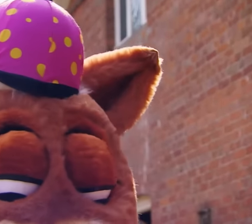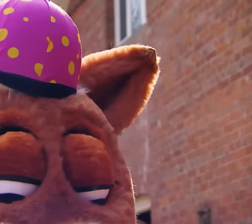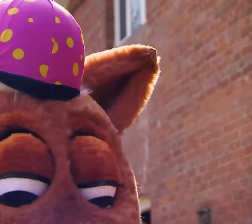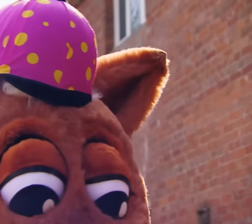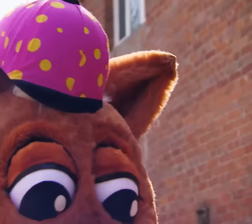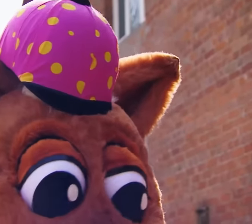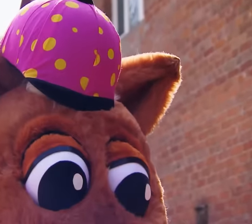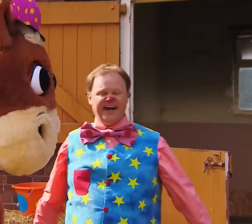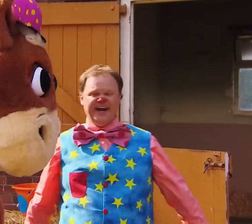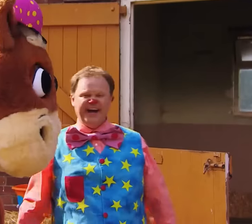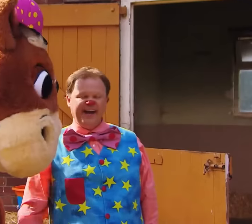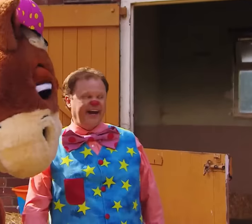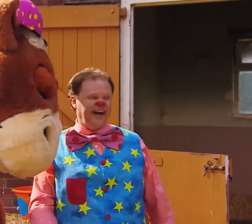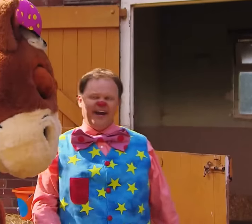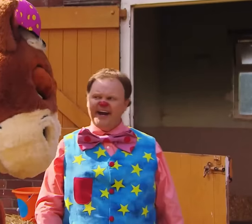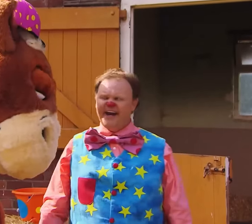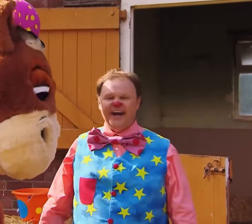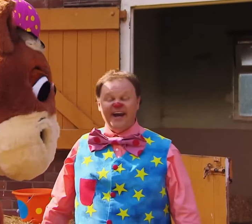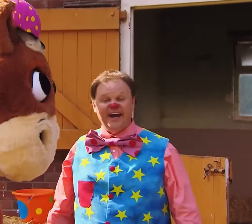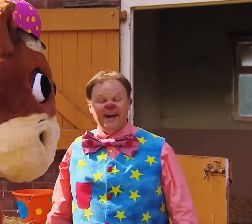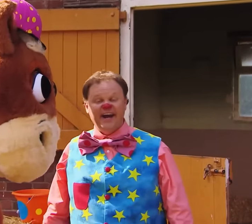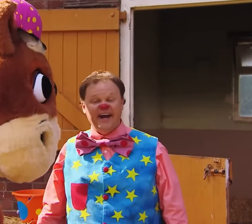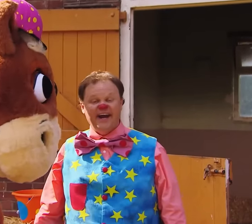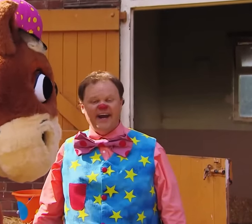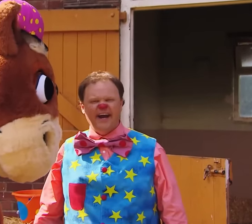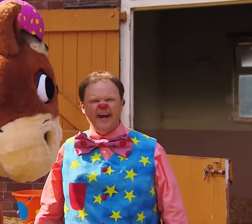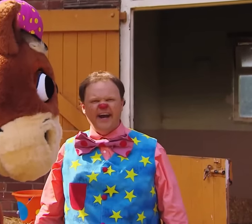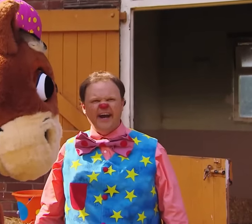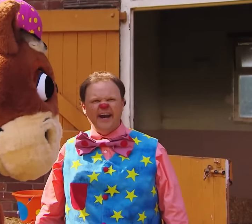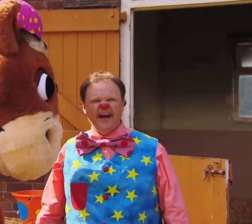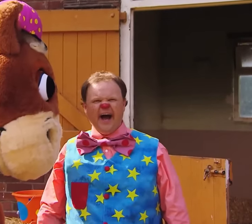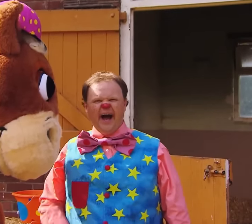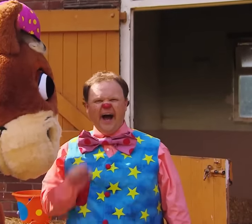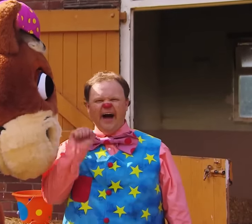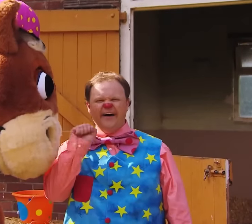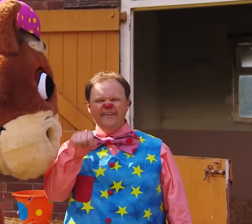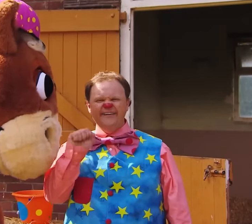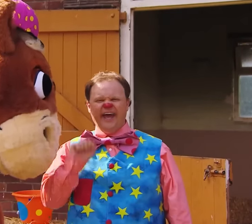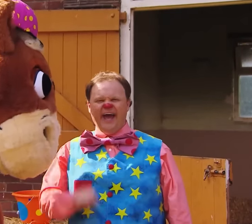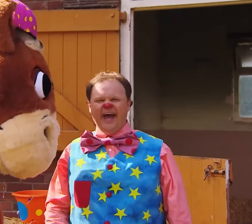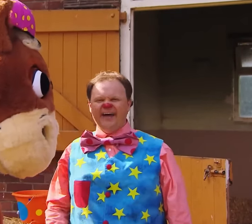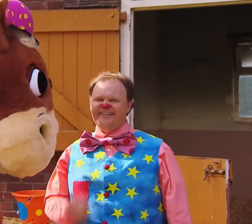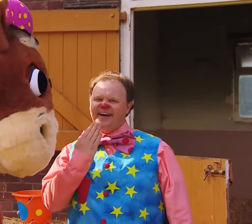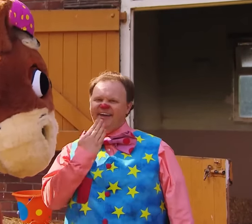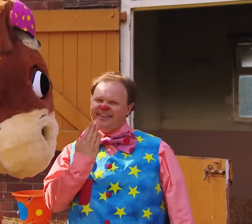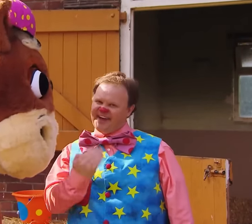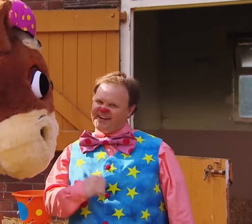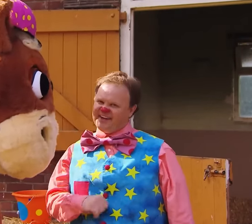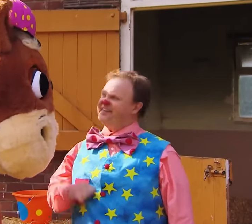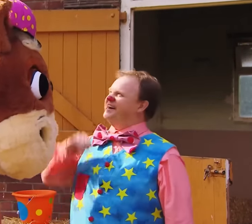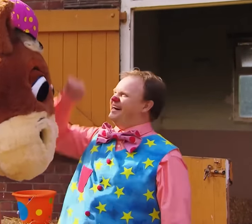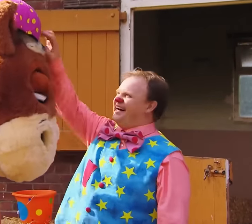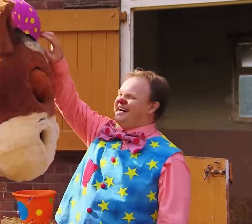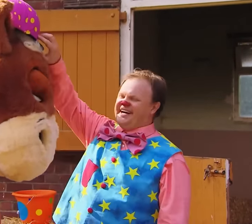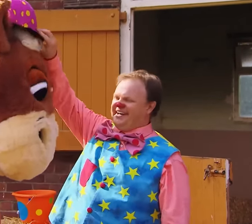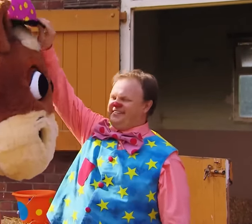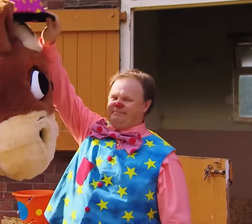You're meant to wear the riding hat, not Spotty. Oh, yes. Thank you,